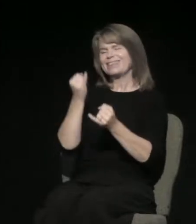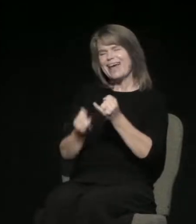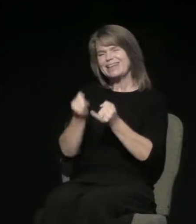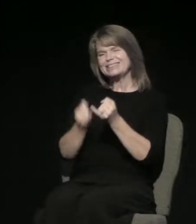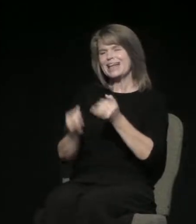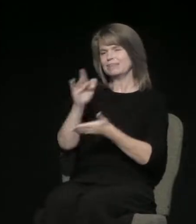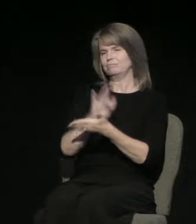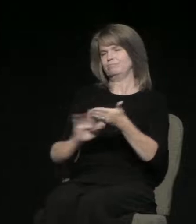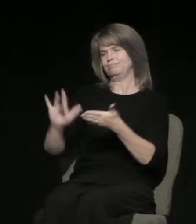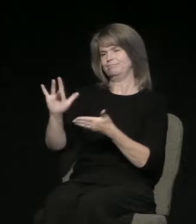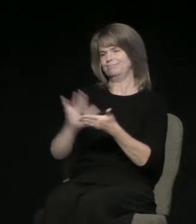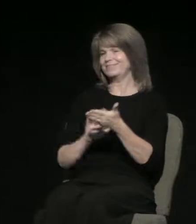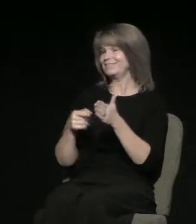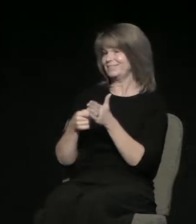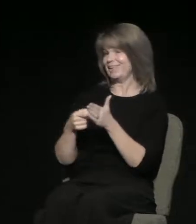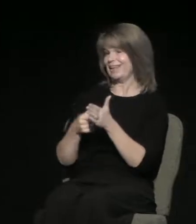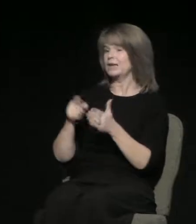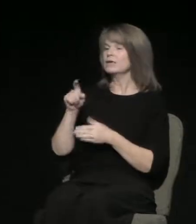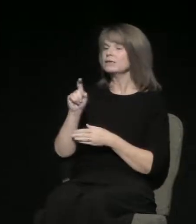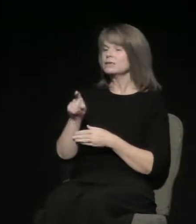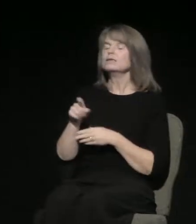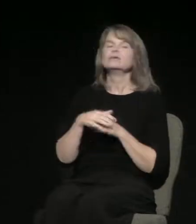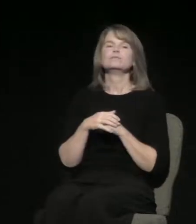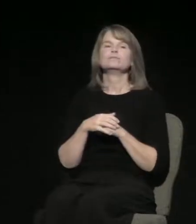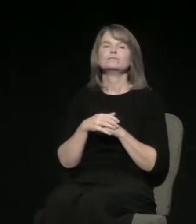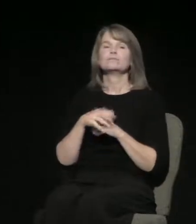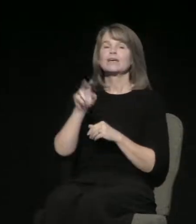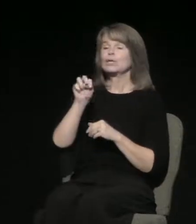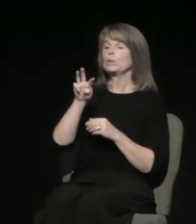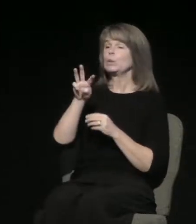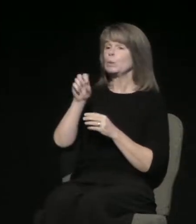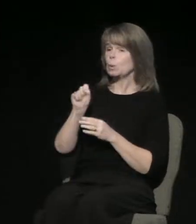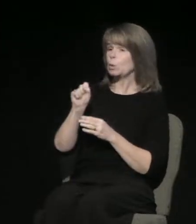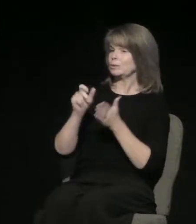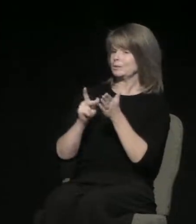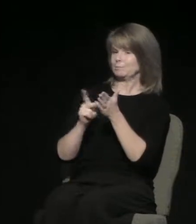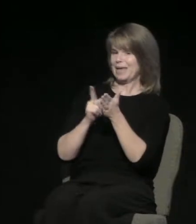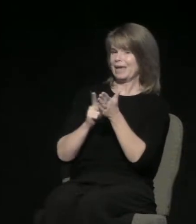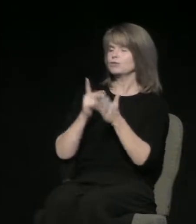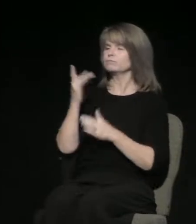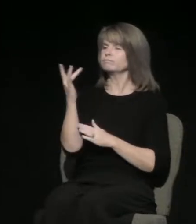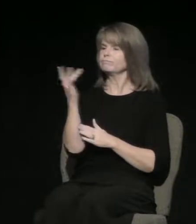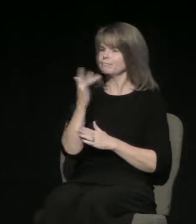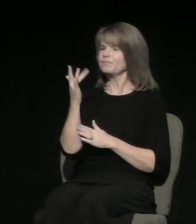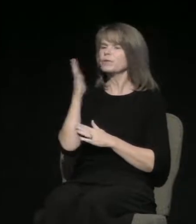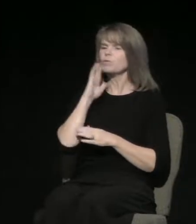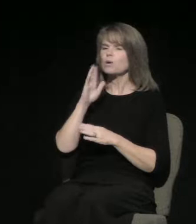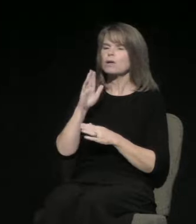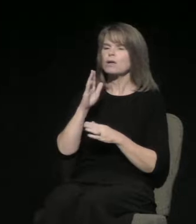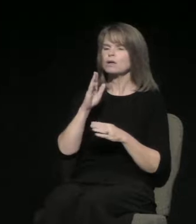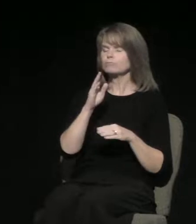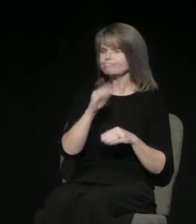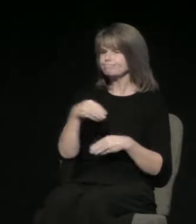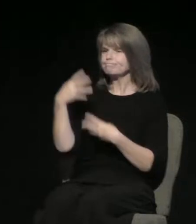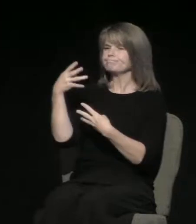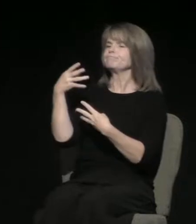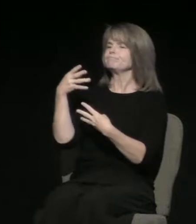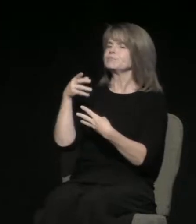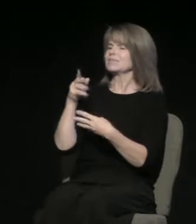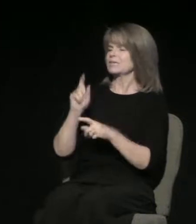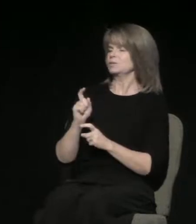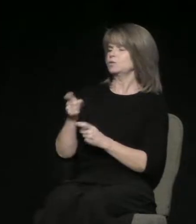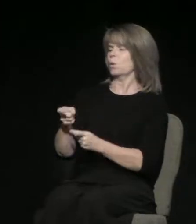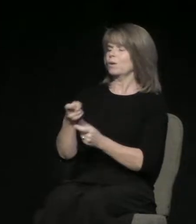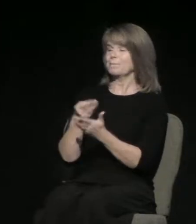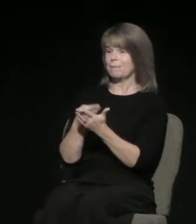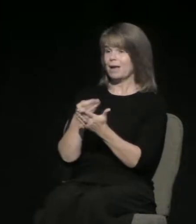praying about helping us out You can go to our news page And click that And it will take you right to a place Where you can make